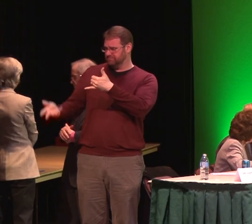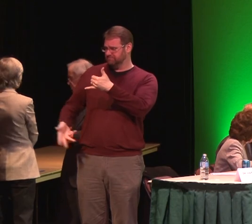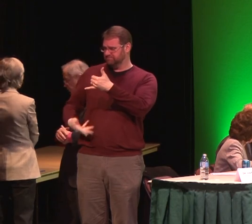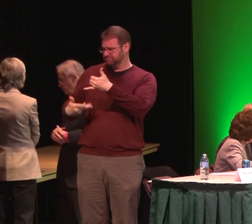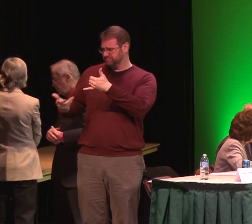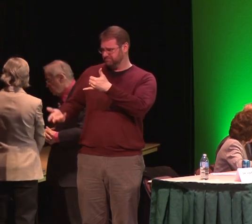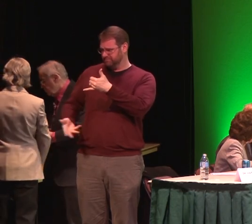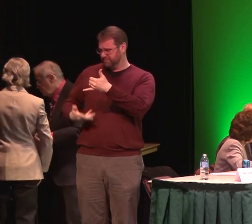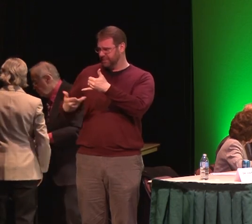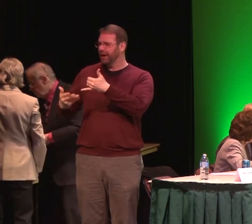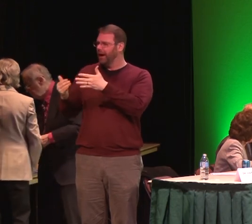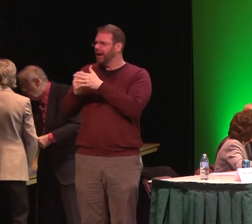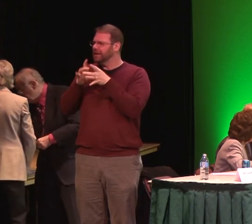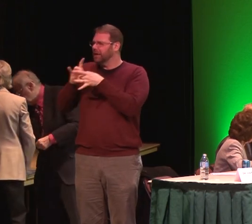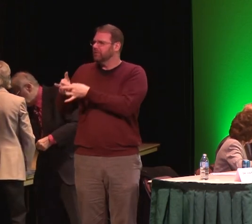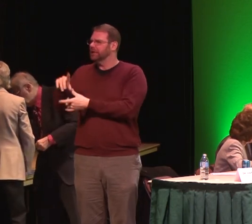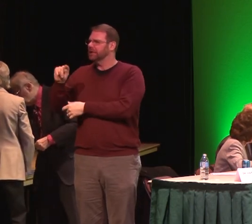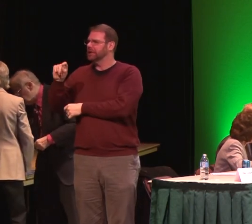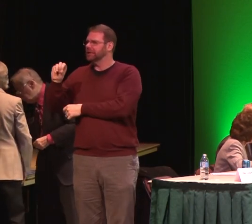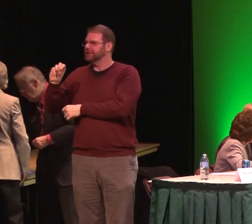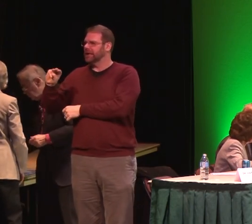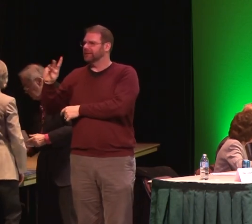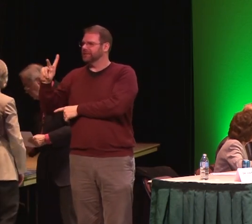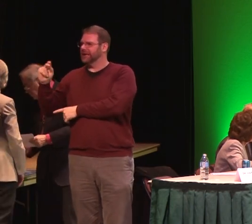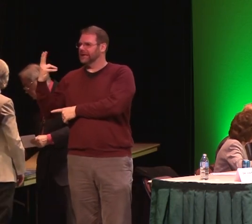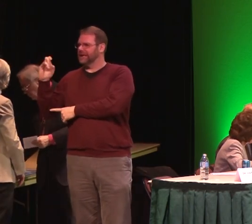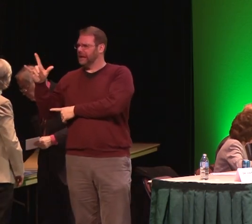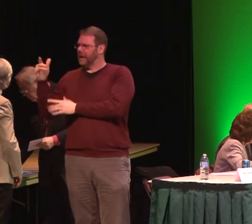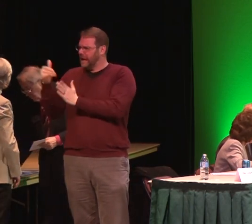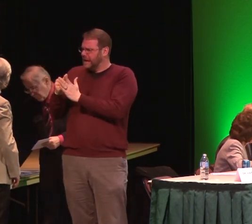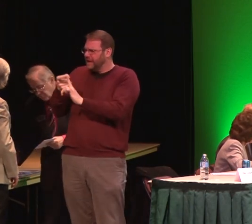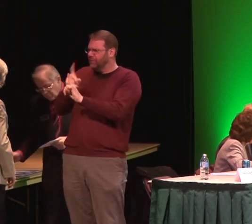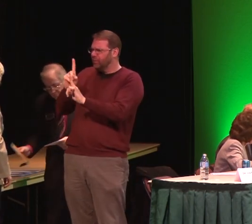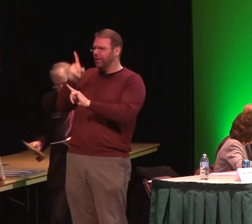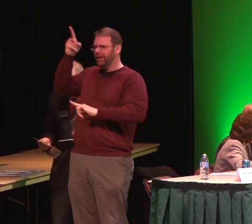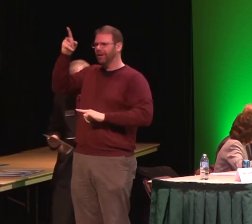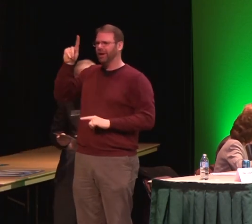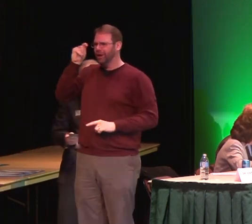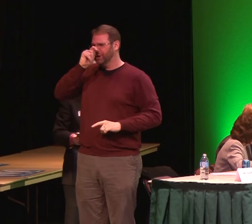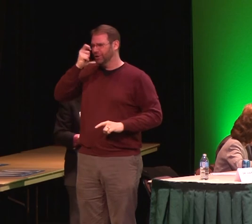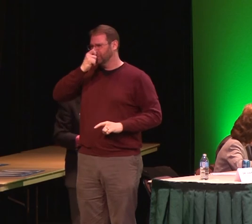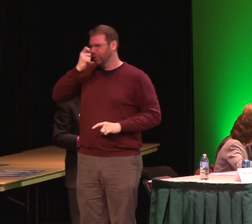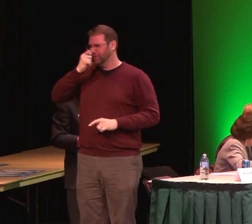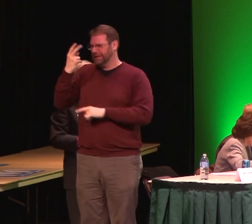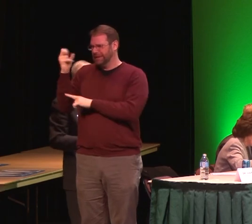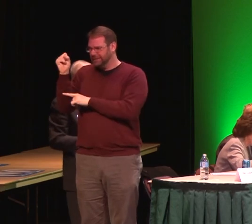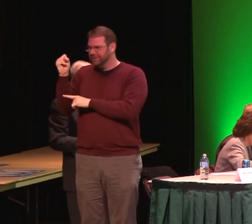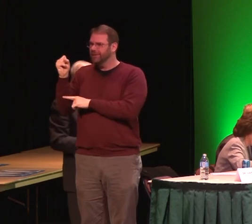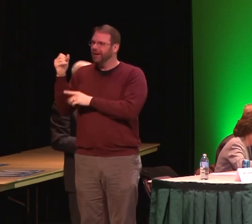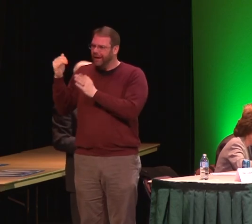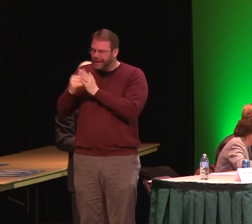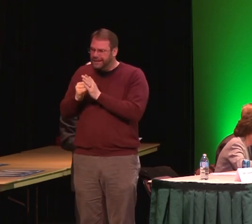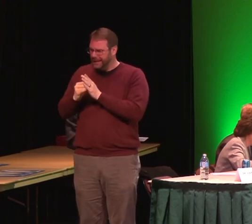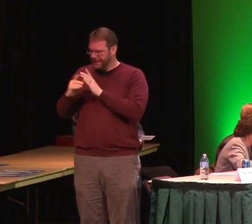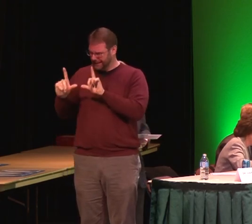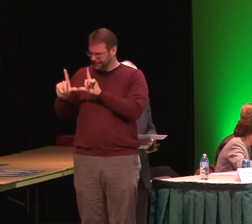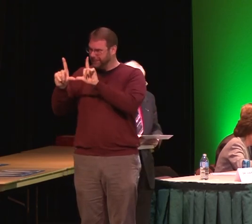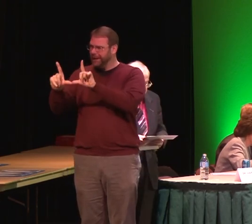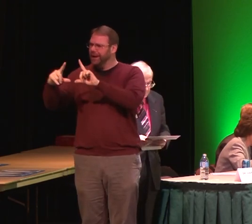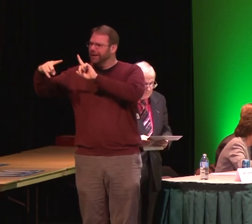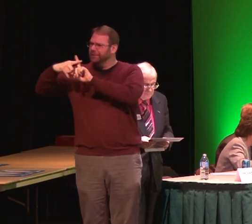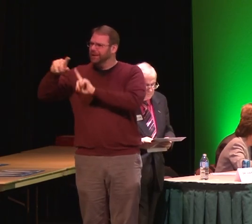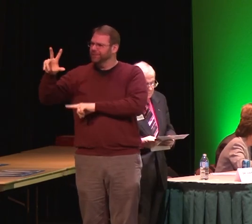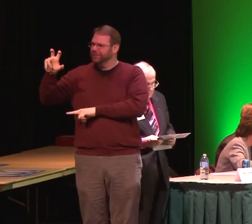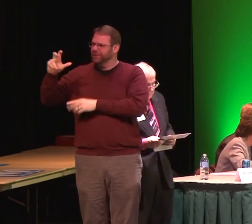in the Tom Cahill Award category is from Taunton High School, which includes a plaque and $300,